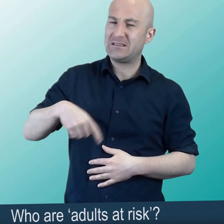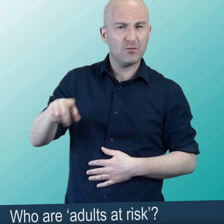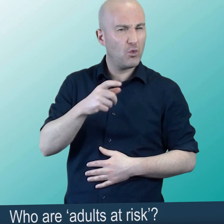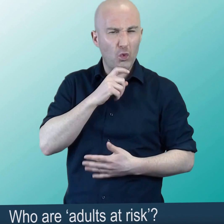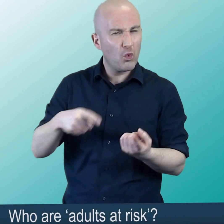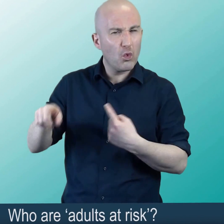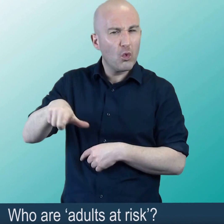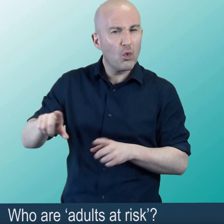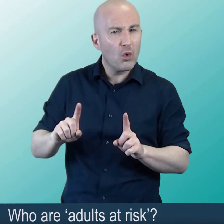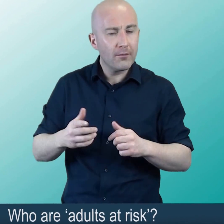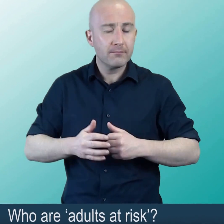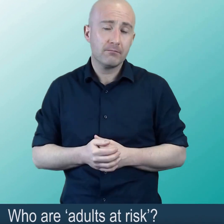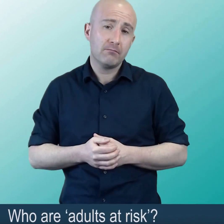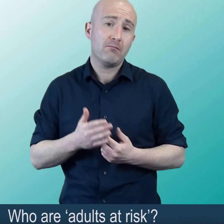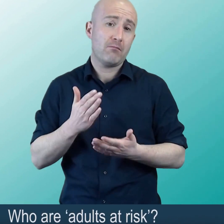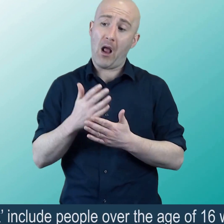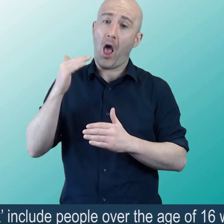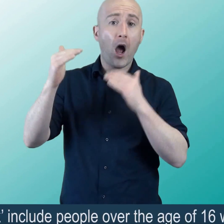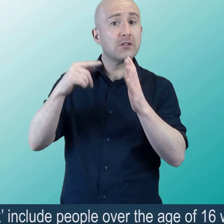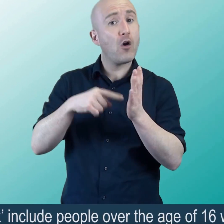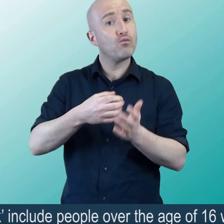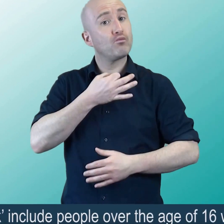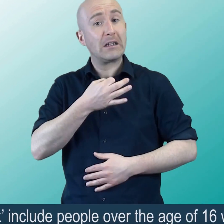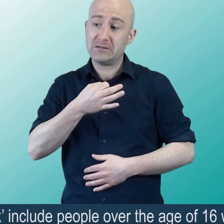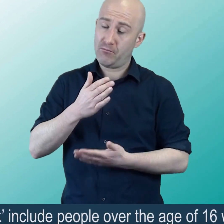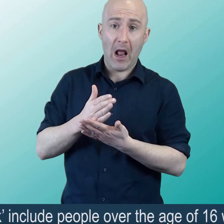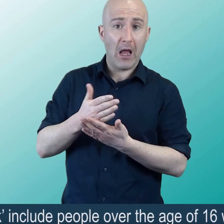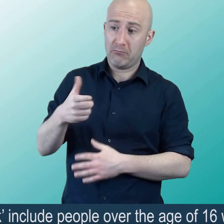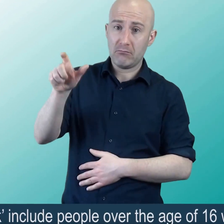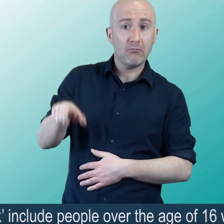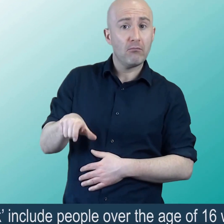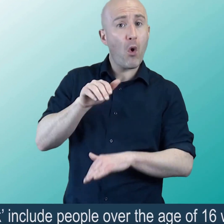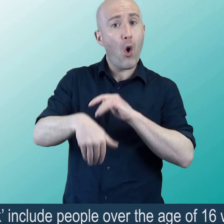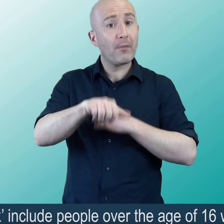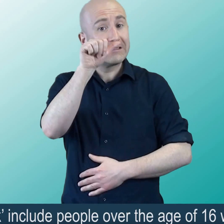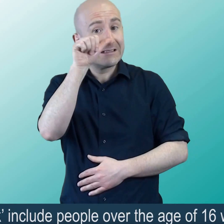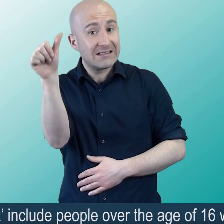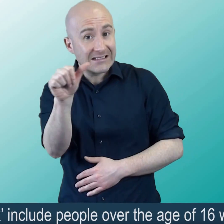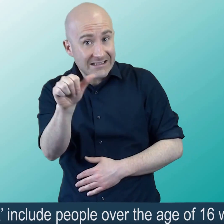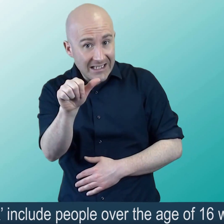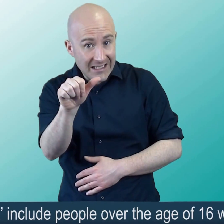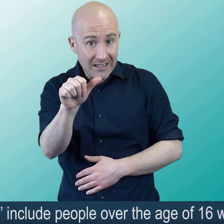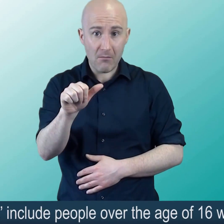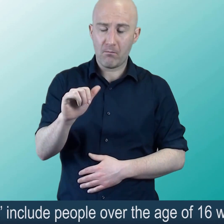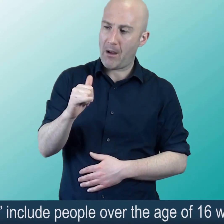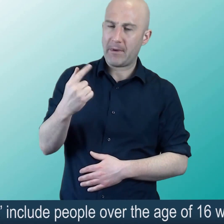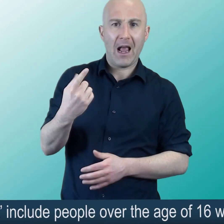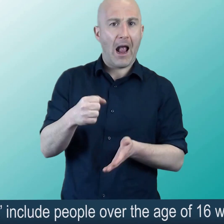Who are adults at risk? Adults at risk include people over the age of 16 who